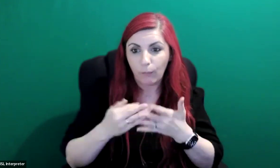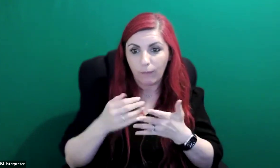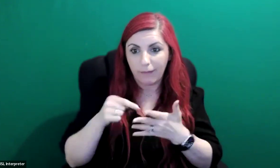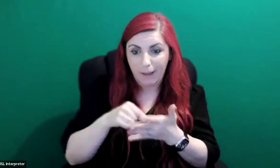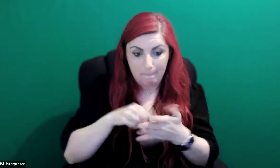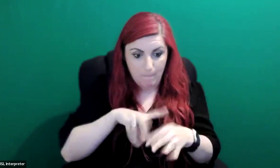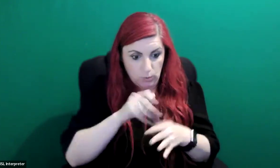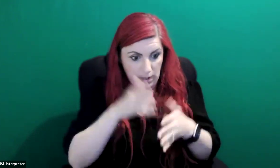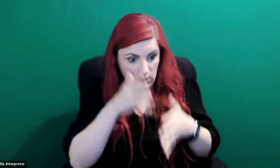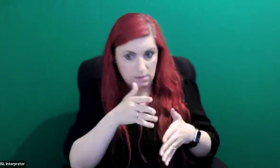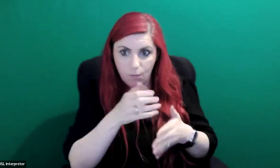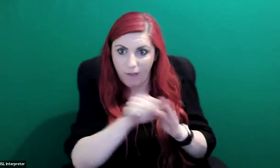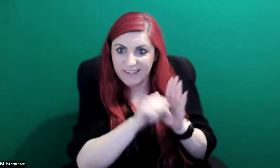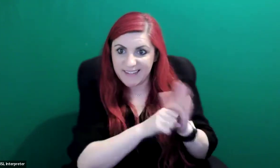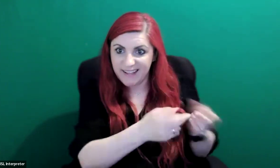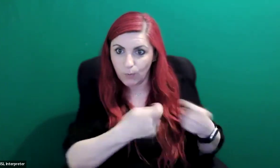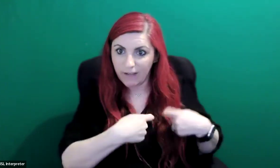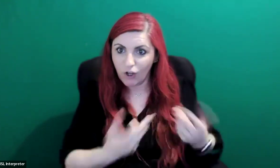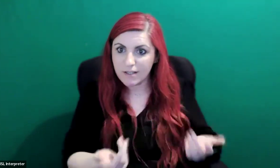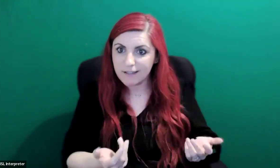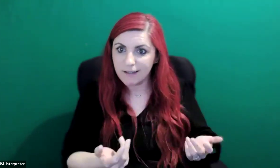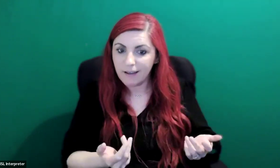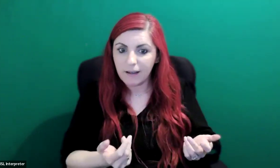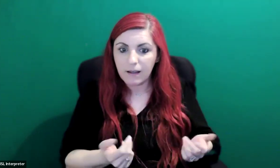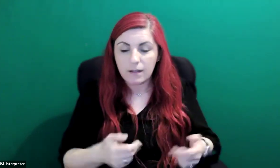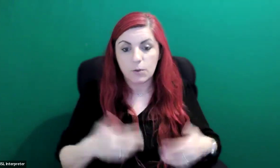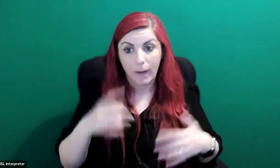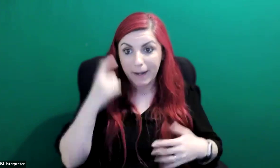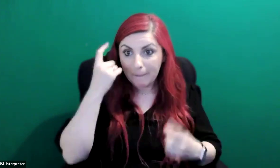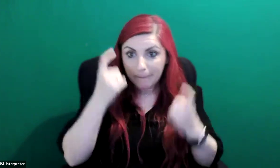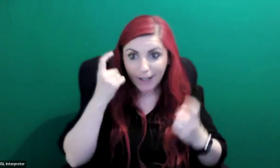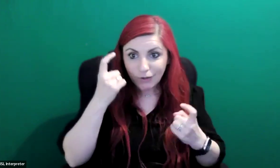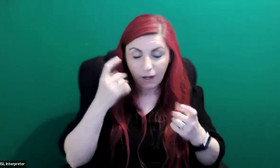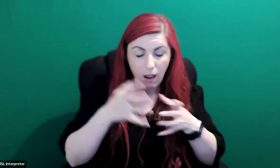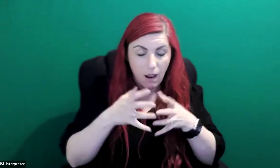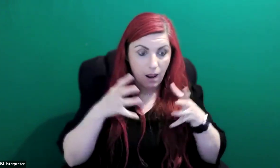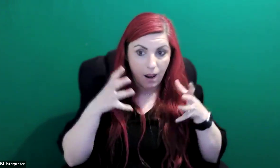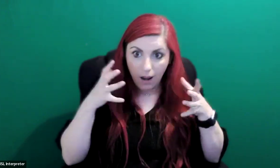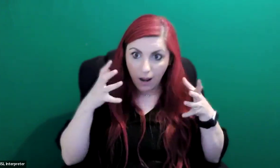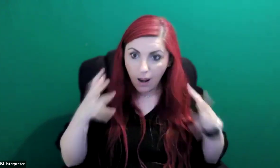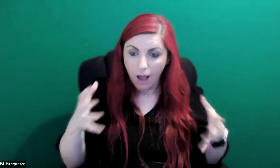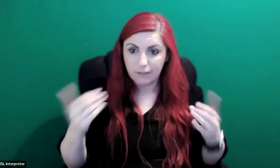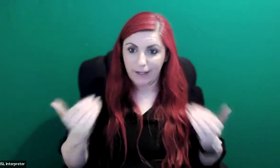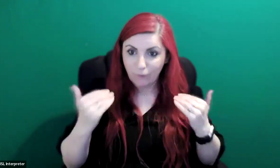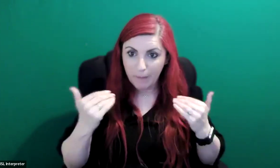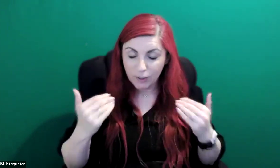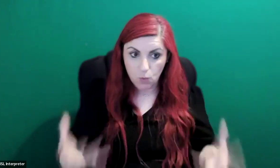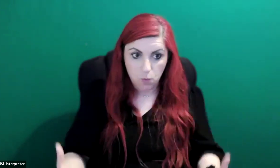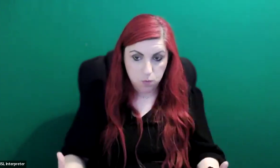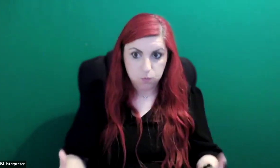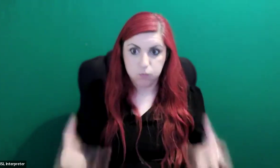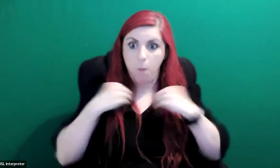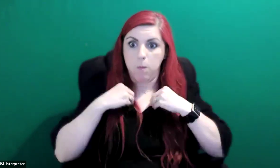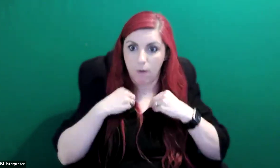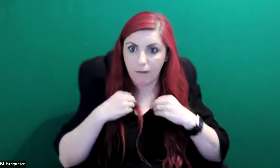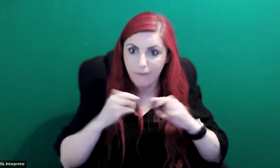it was basically what the government presented. So you can imagine that it is a lot of information the committee members have to take